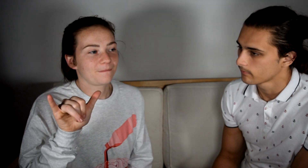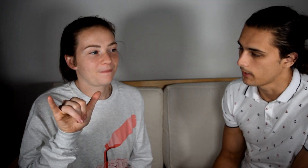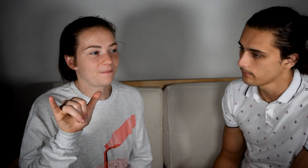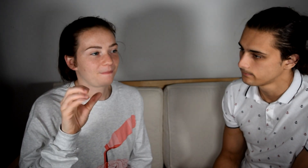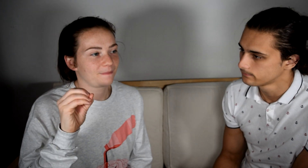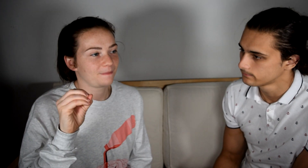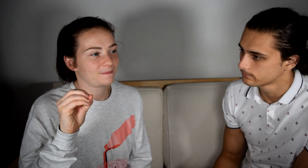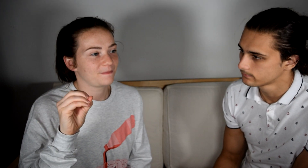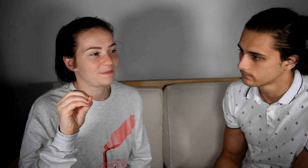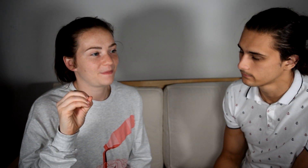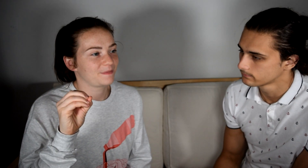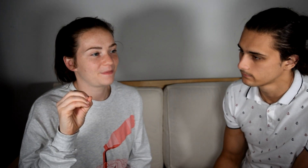Yeah? Yeah?